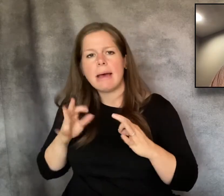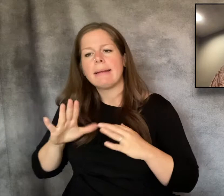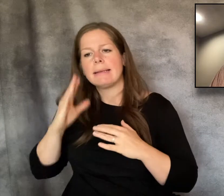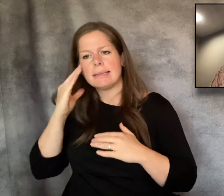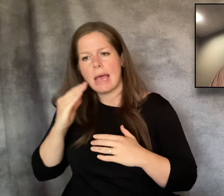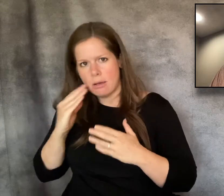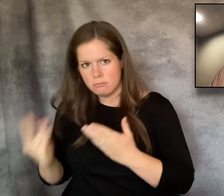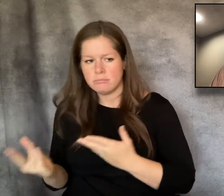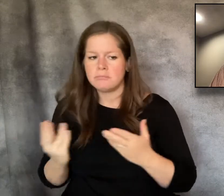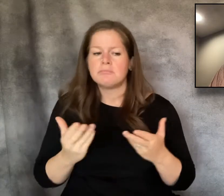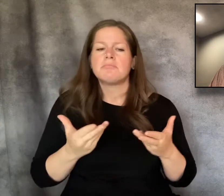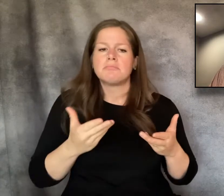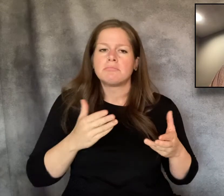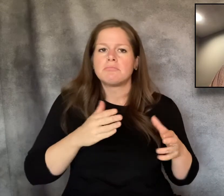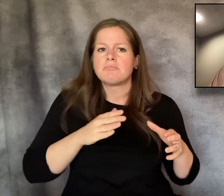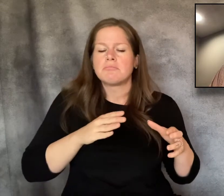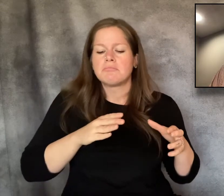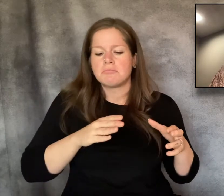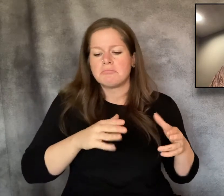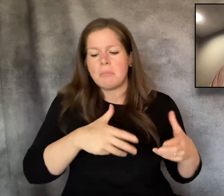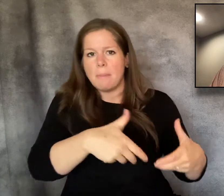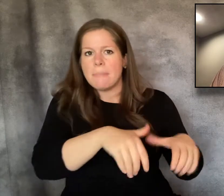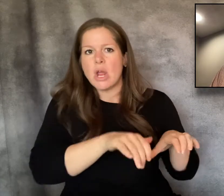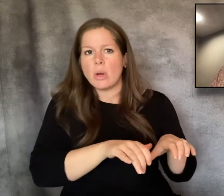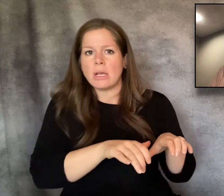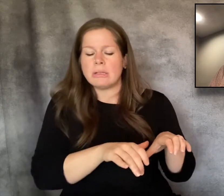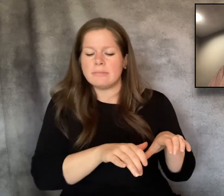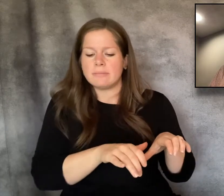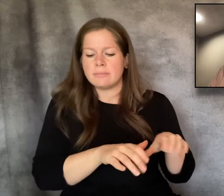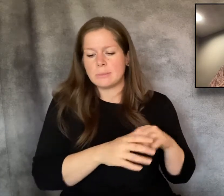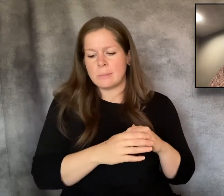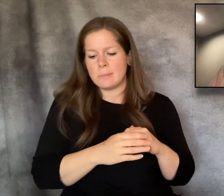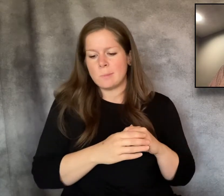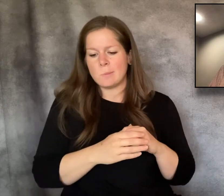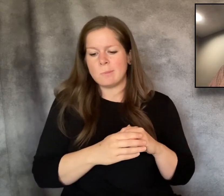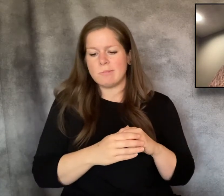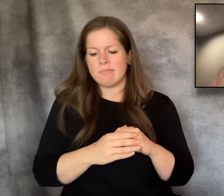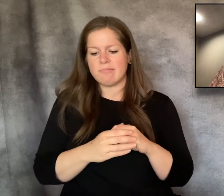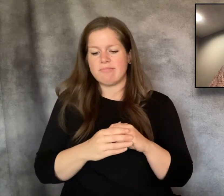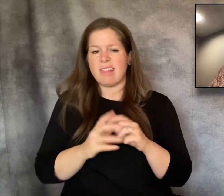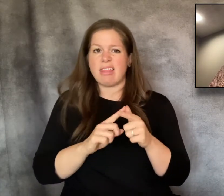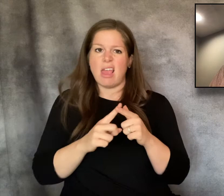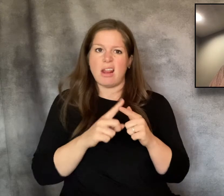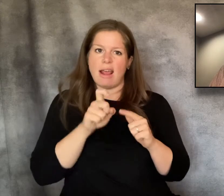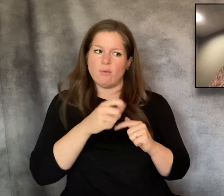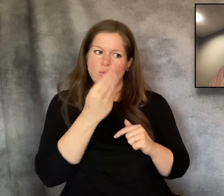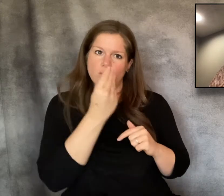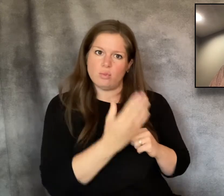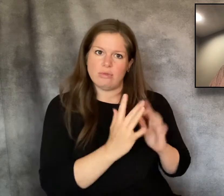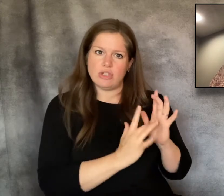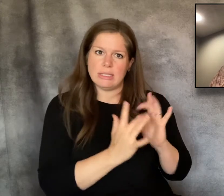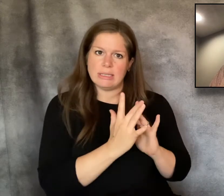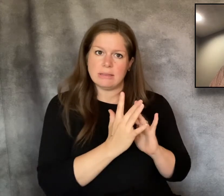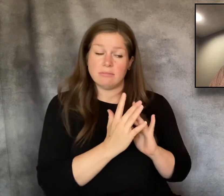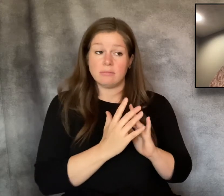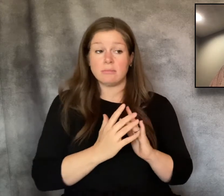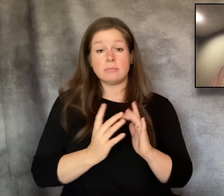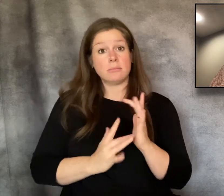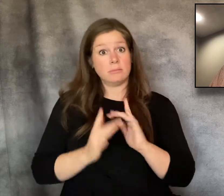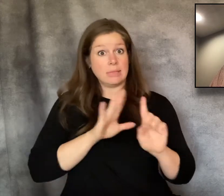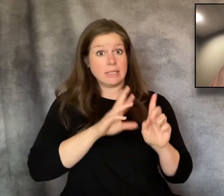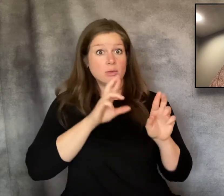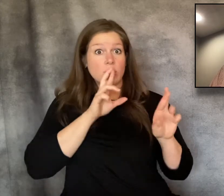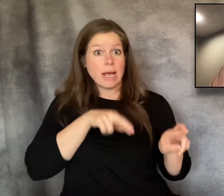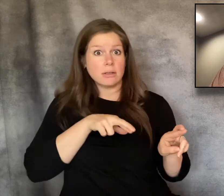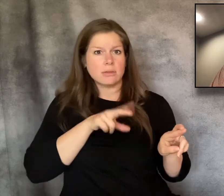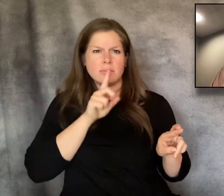him what happened. And his reaction was so moving and so real and emotional. If you